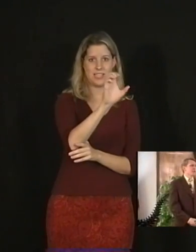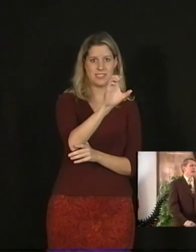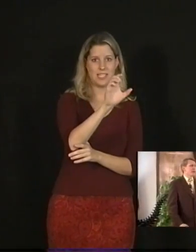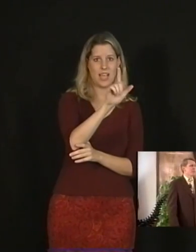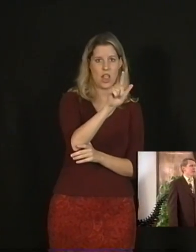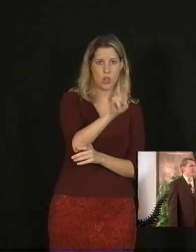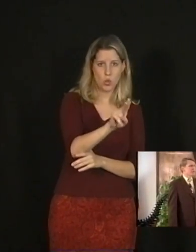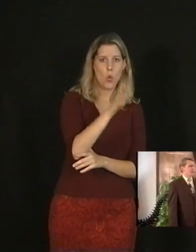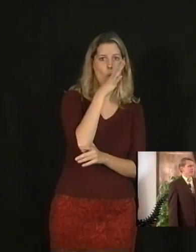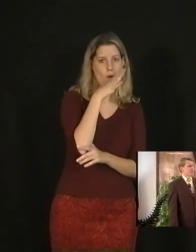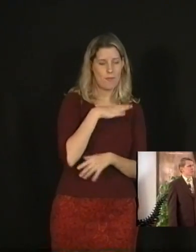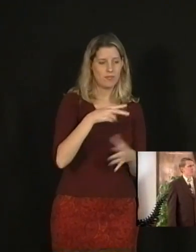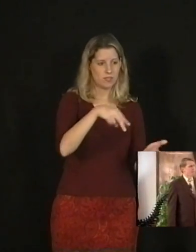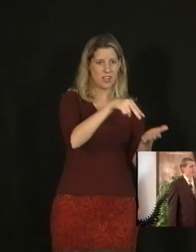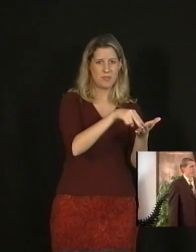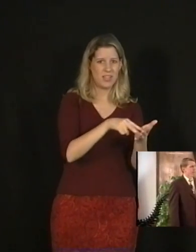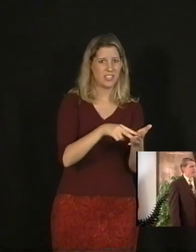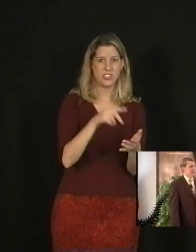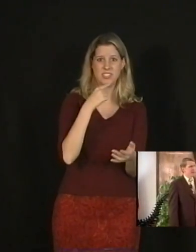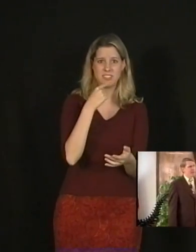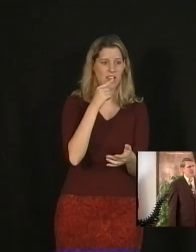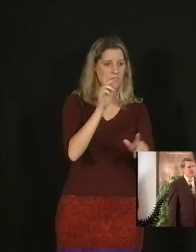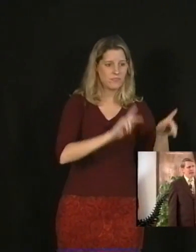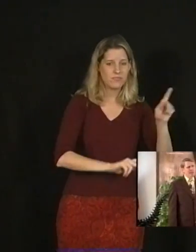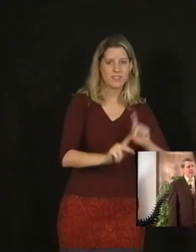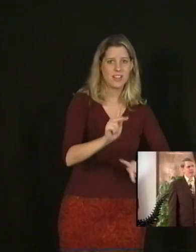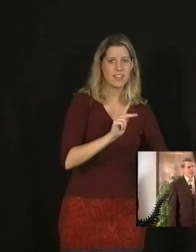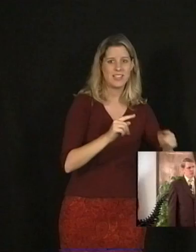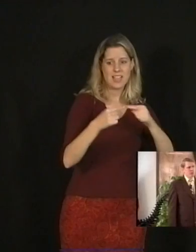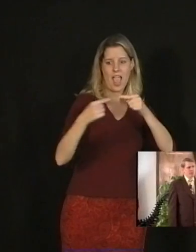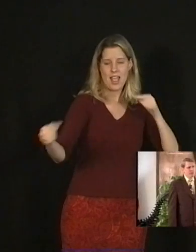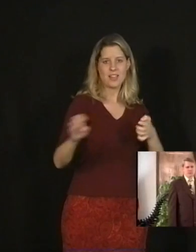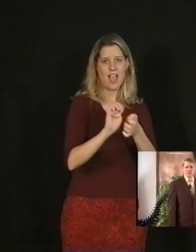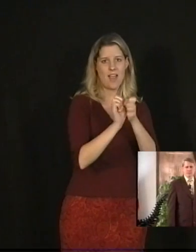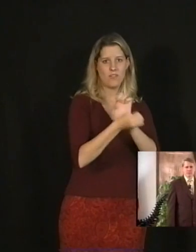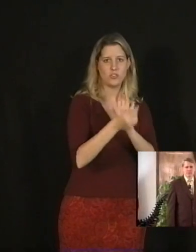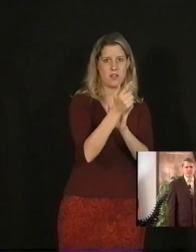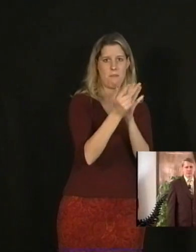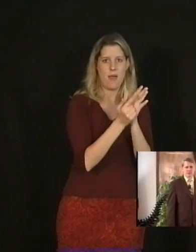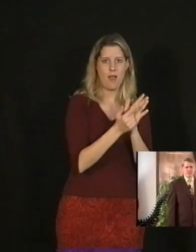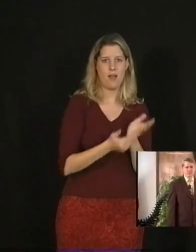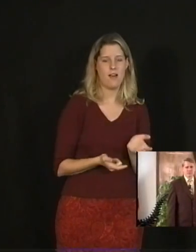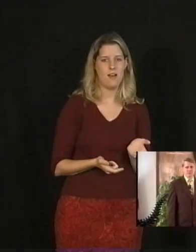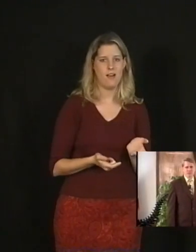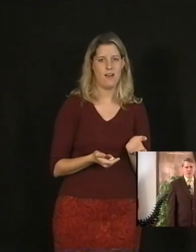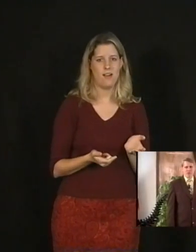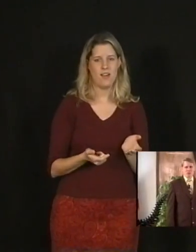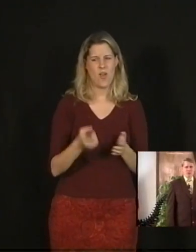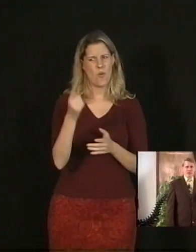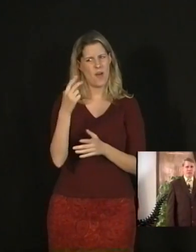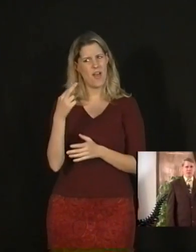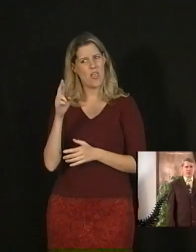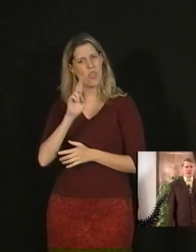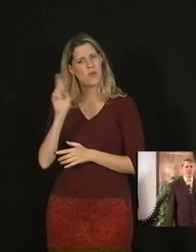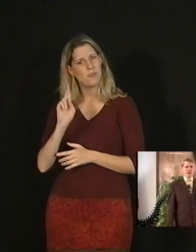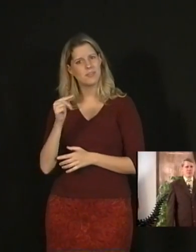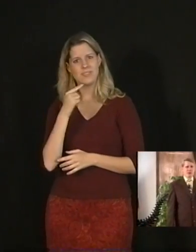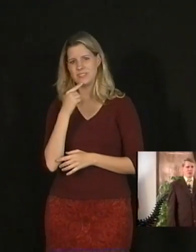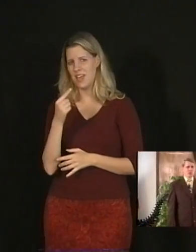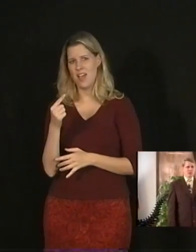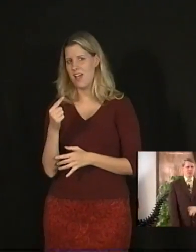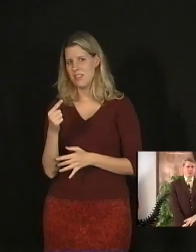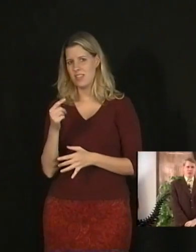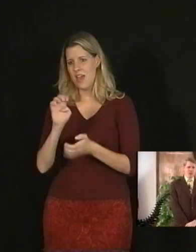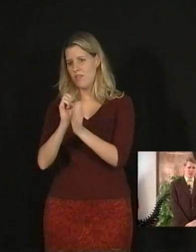mean, she got up and she said, folks, this is obviously an anti-evolution bill. One of the representatives said,